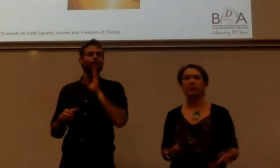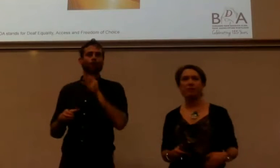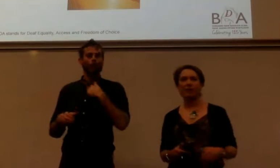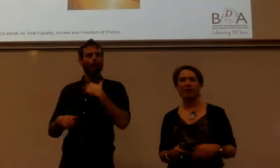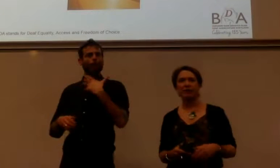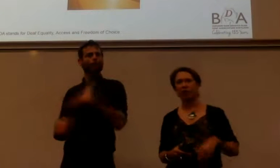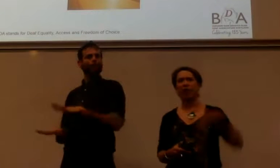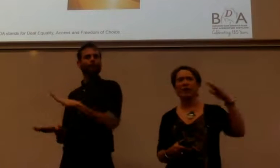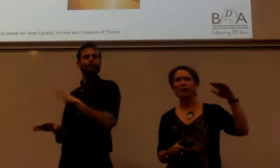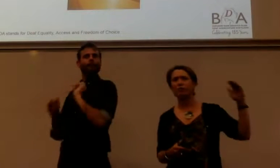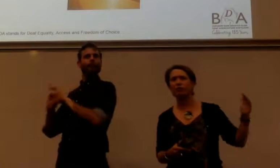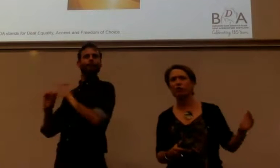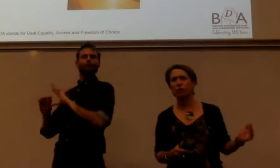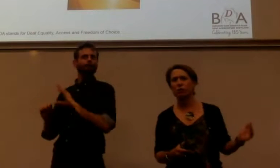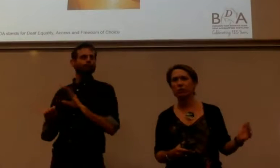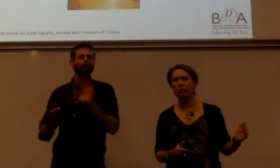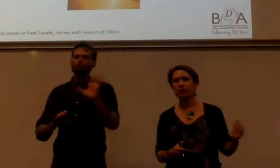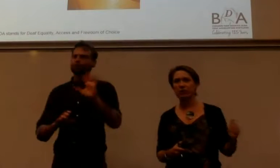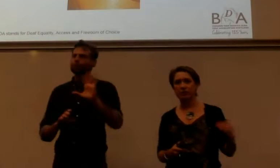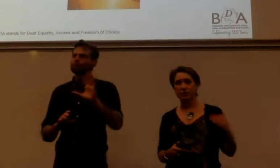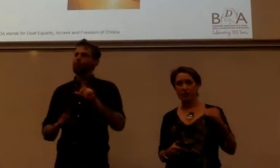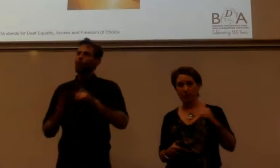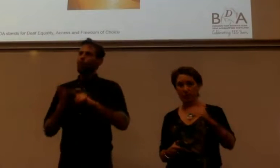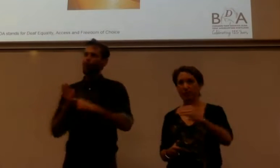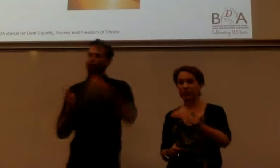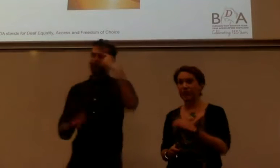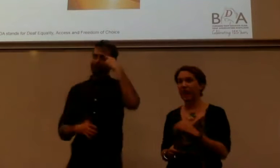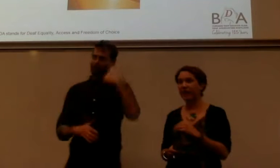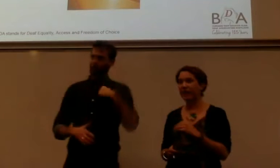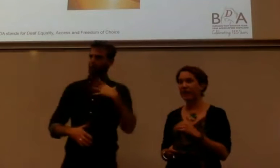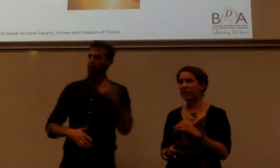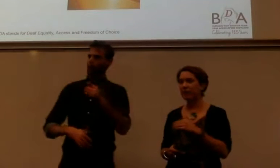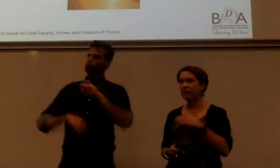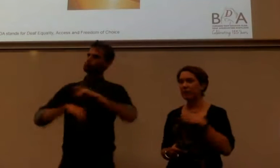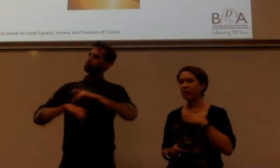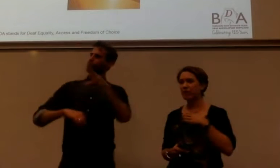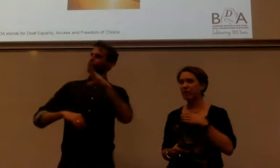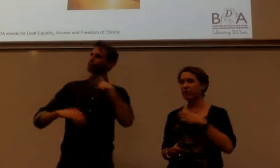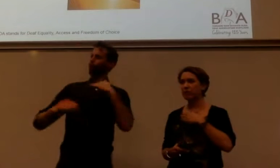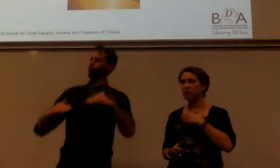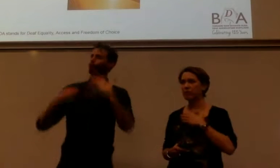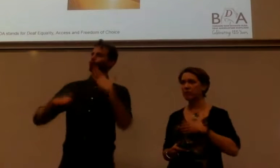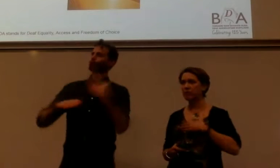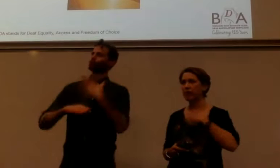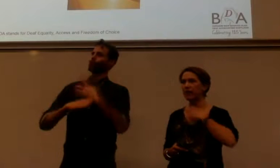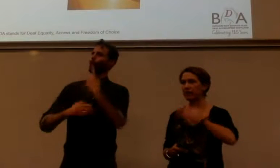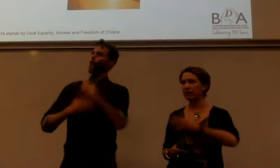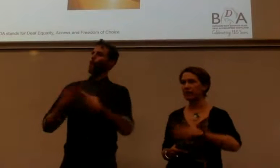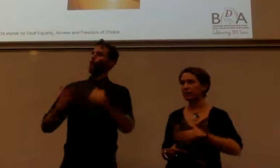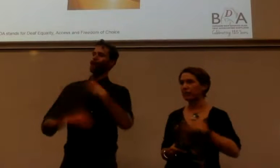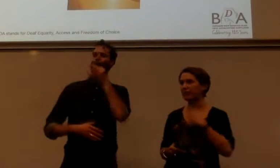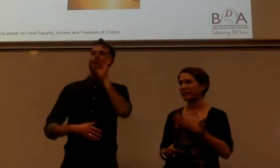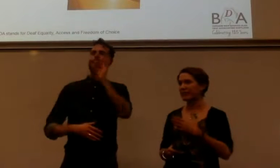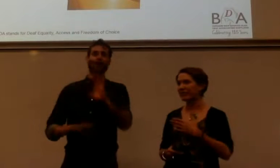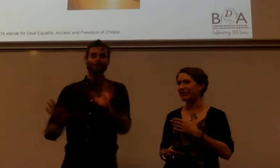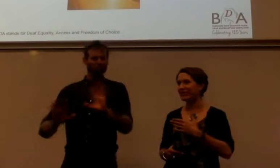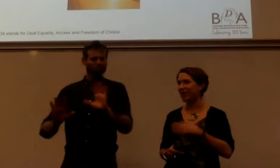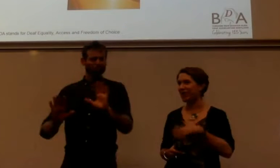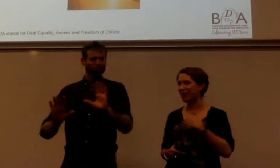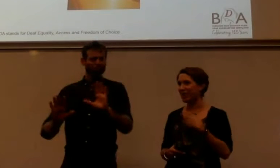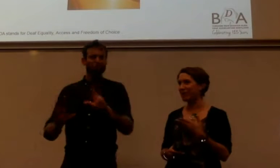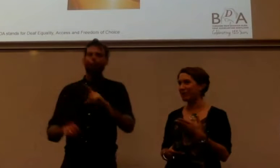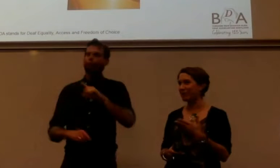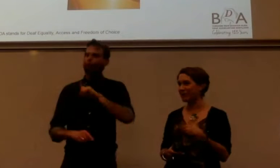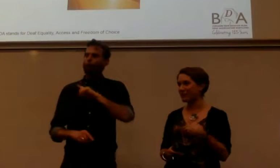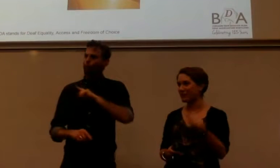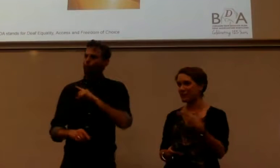need to have had a high-level job to get onto the NAG, because people's life experiences